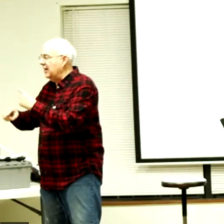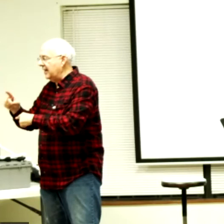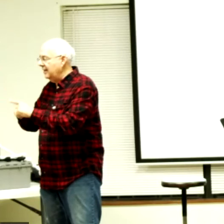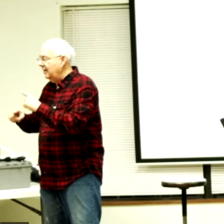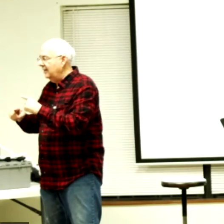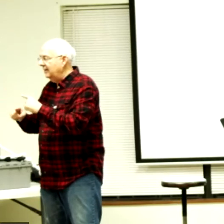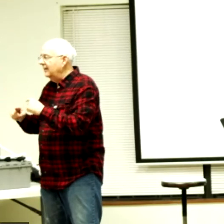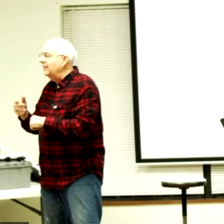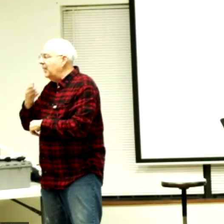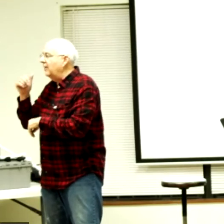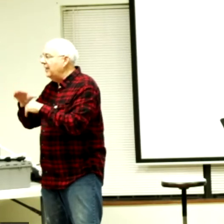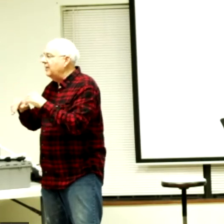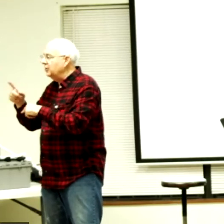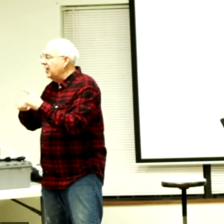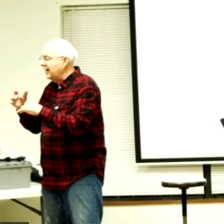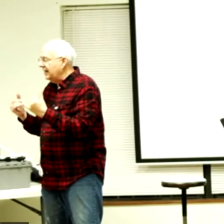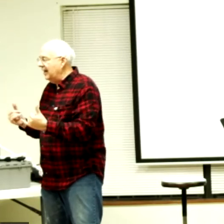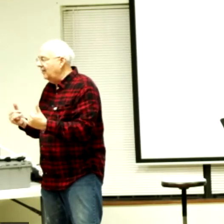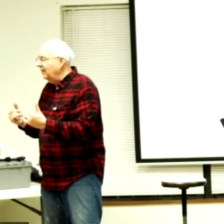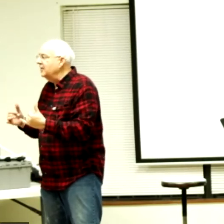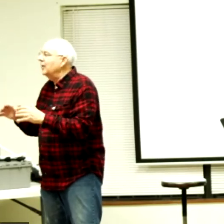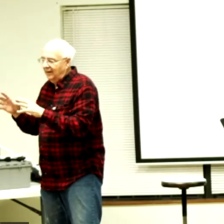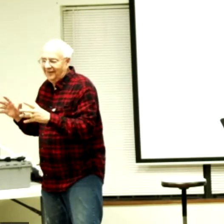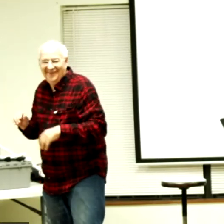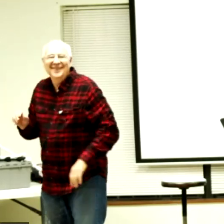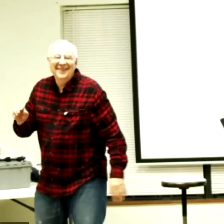sign better than you're signing now. So,